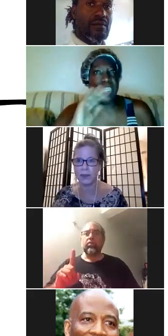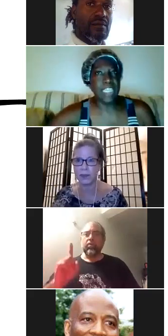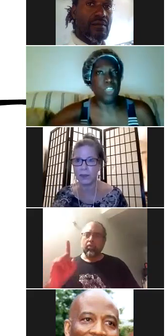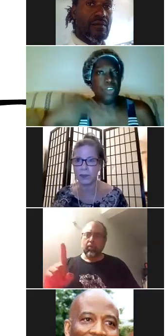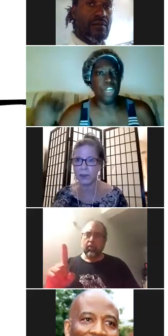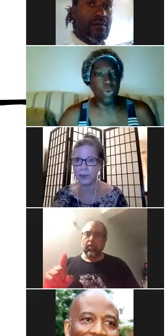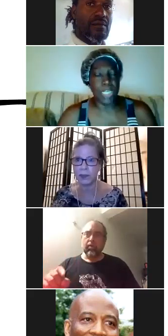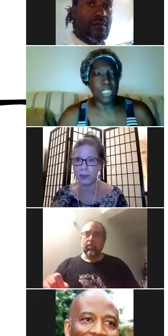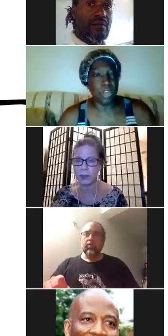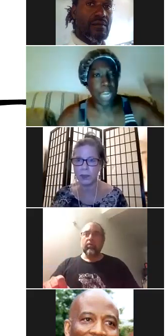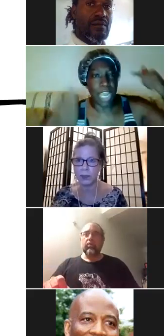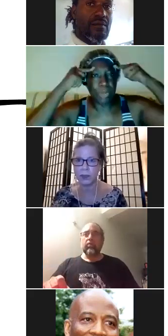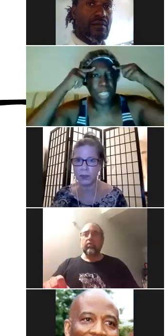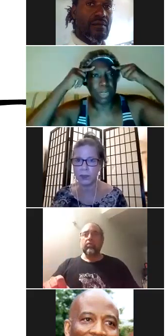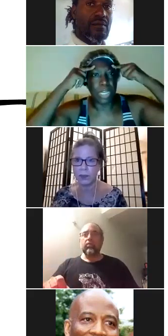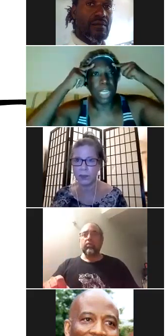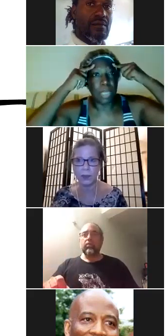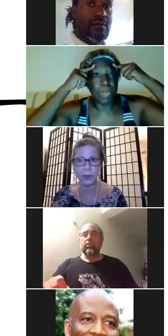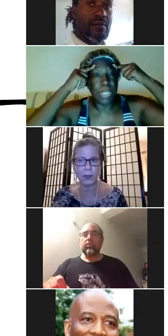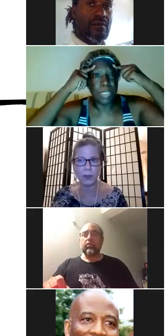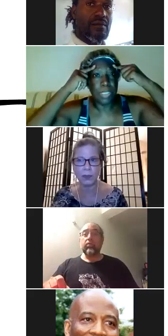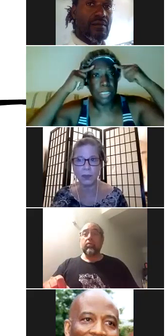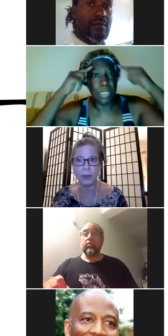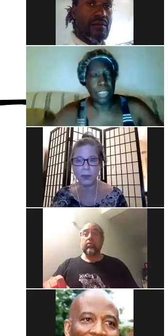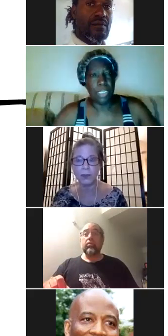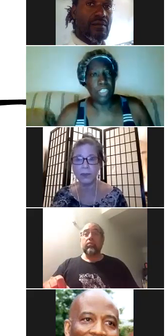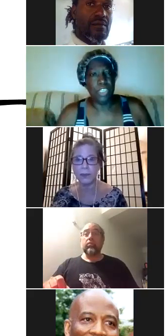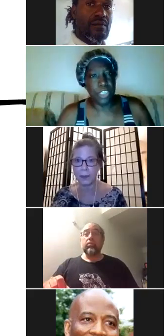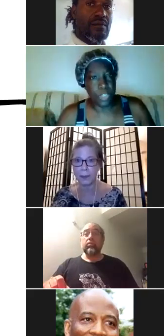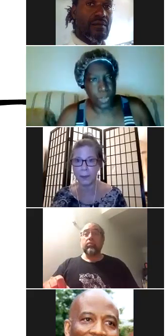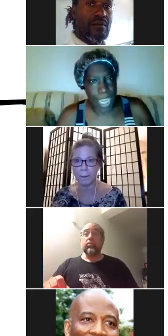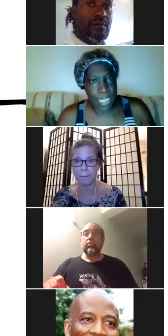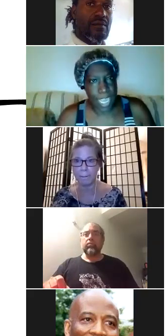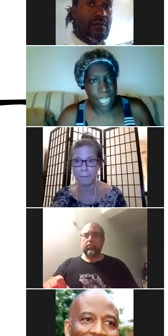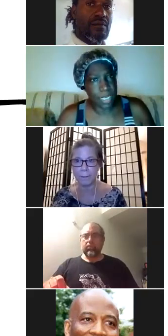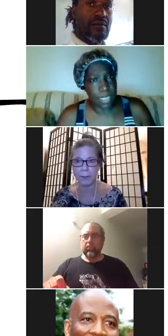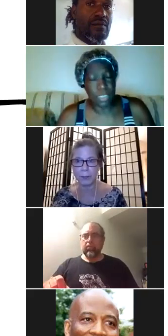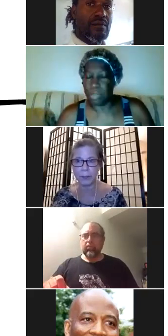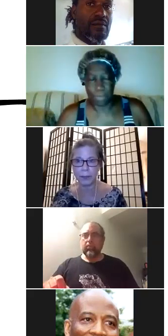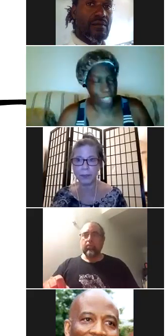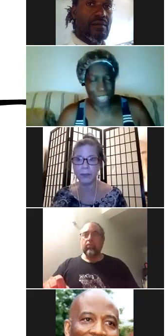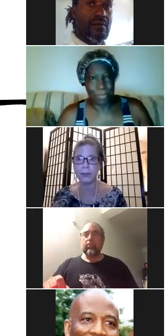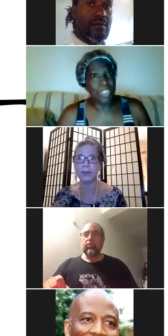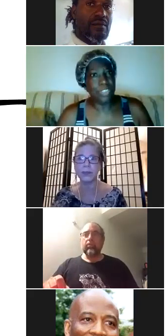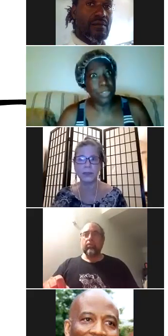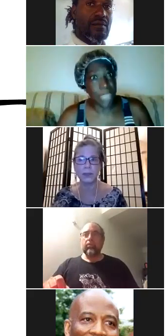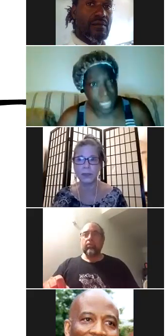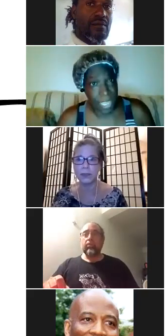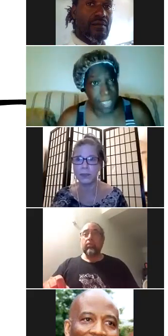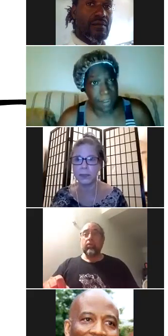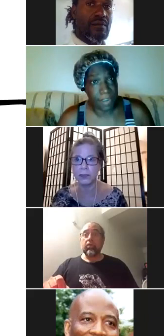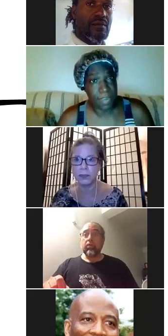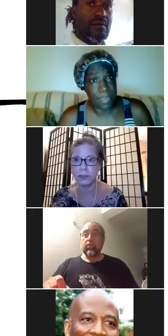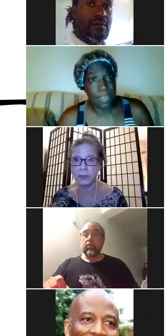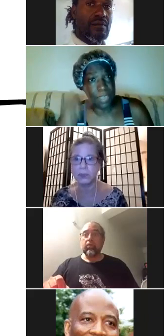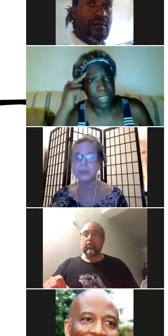a yes or no question, your eyebrows are up. Do you like that? I'm sorry. Do you like